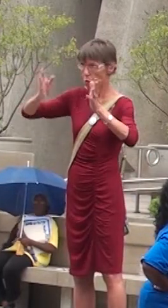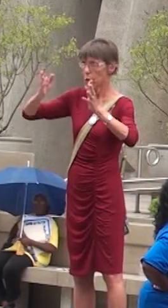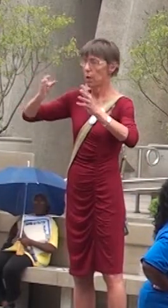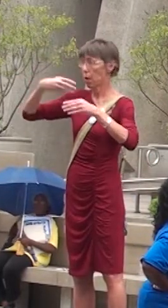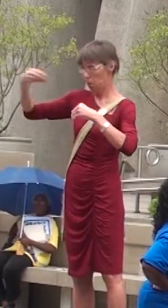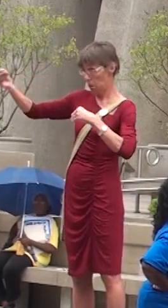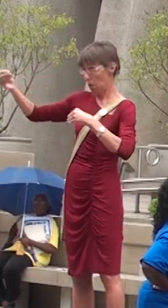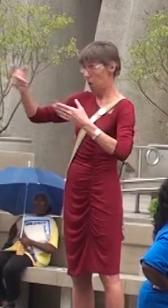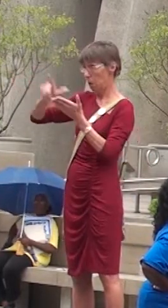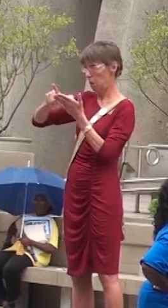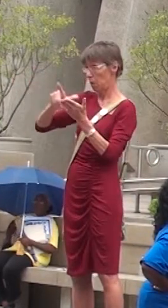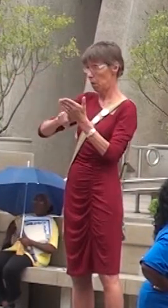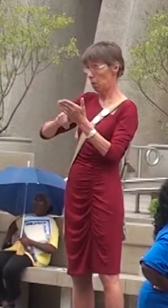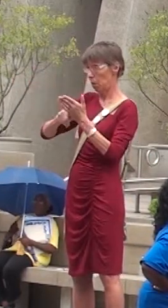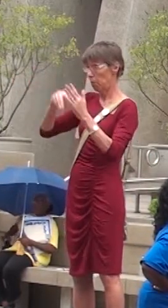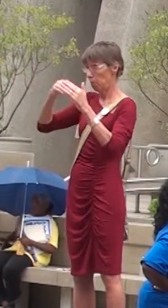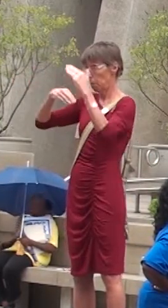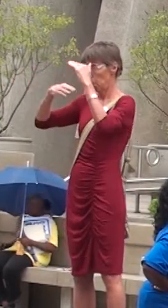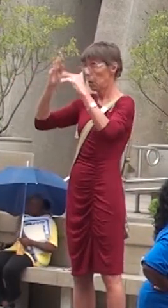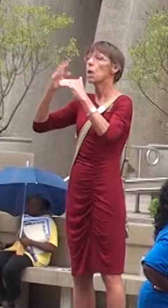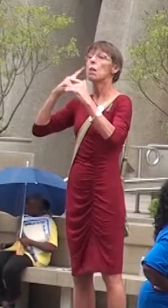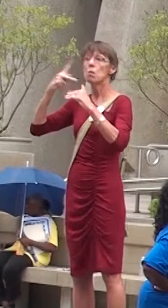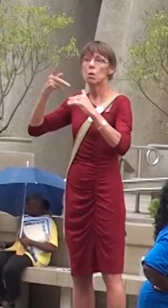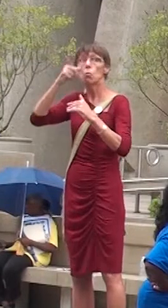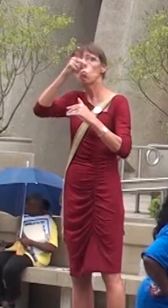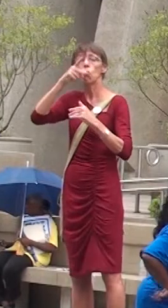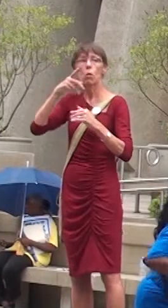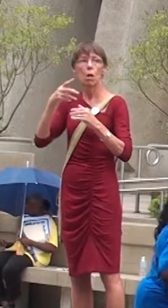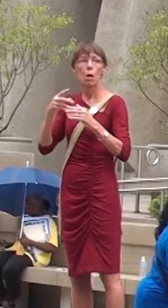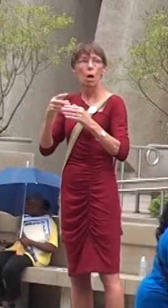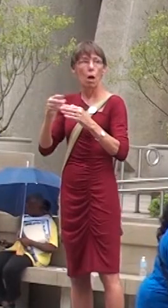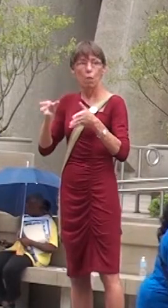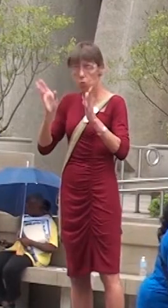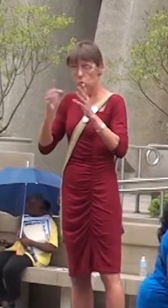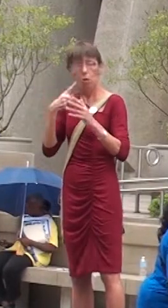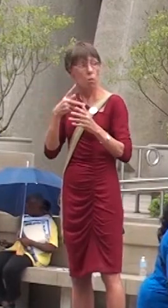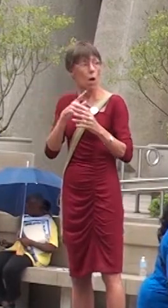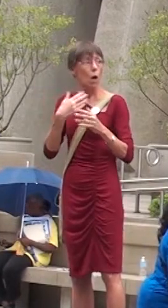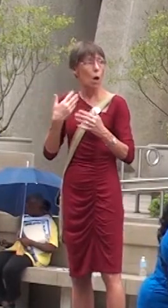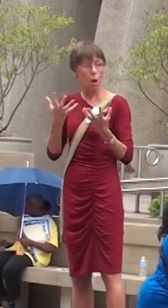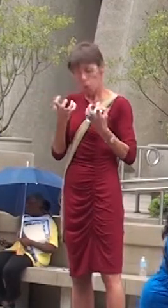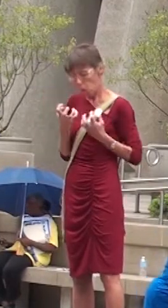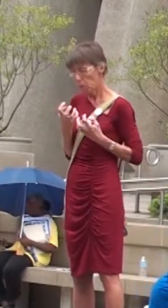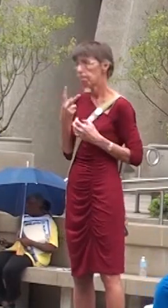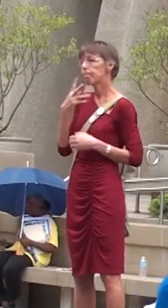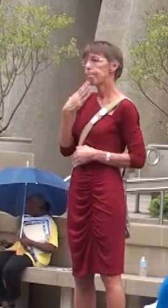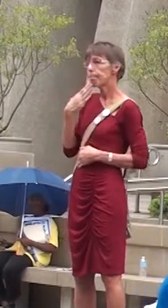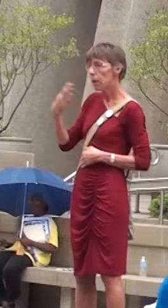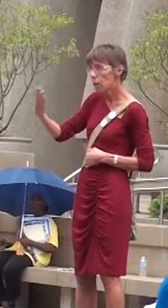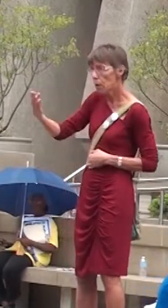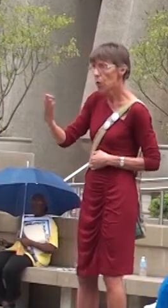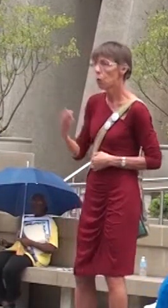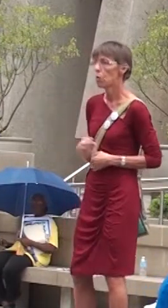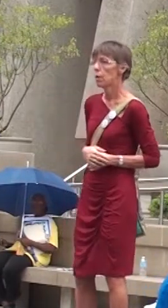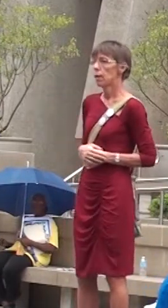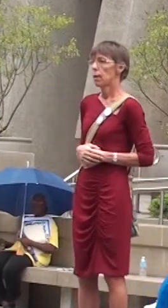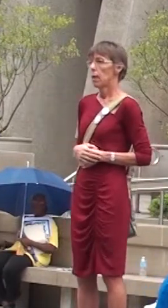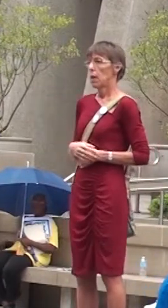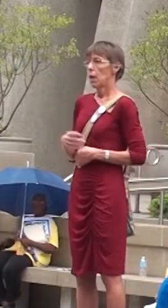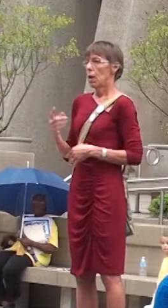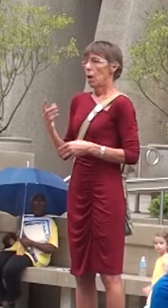building and on the streets in front of the governor's mansion, I want to thank you in particular for